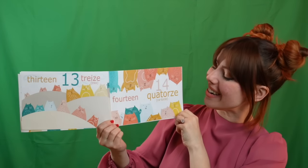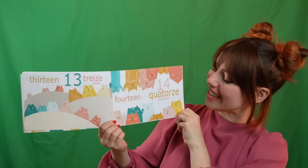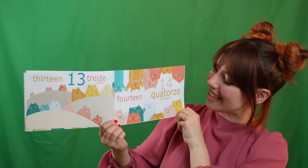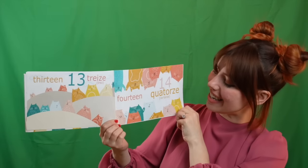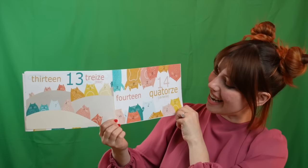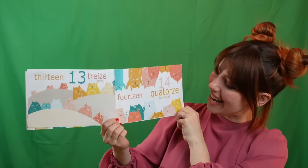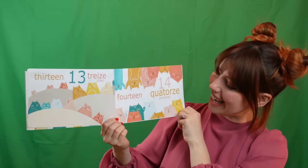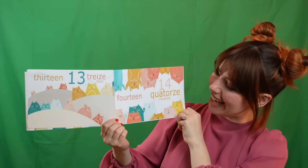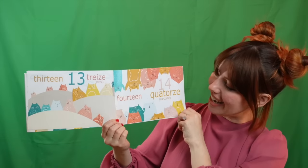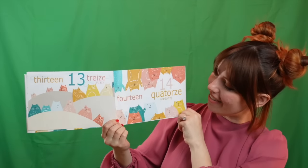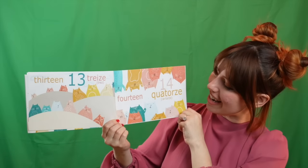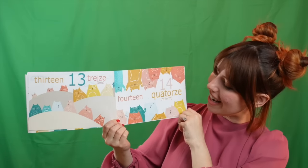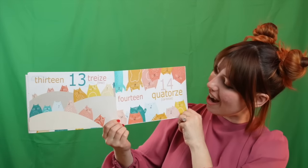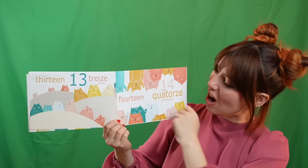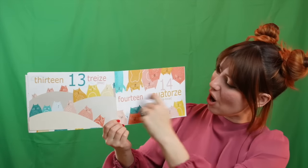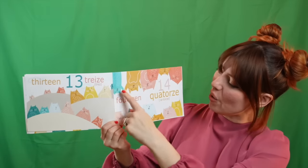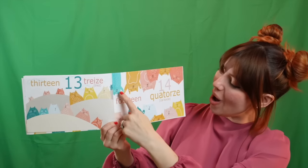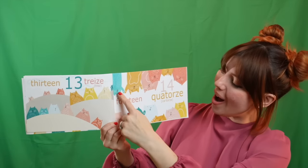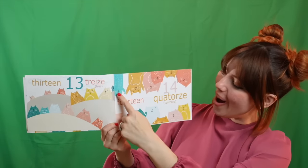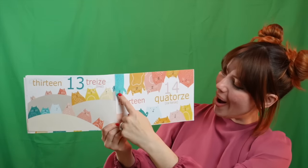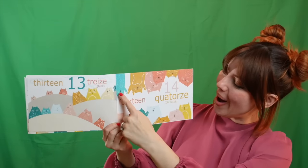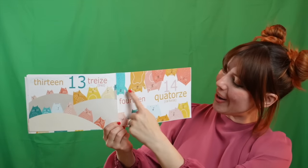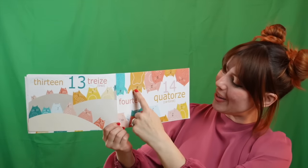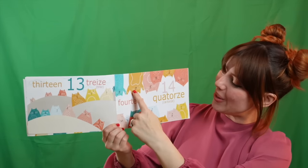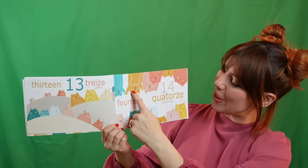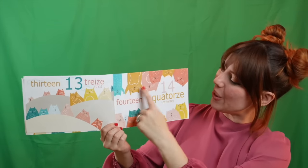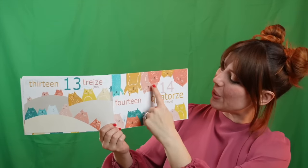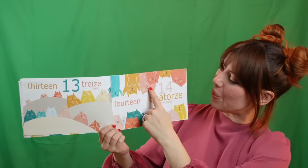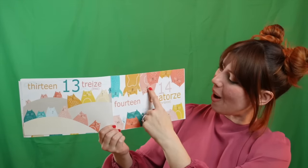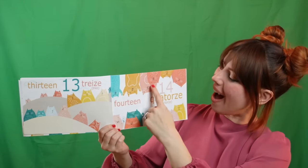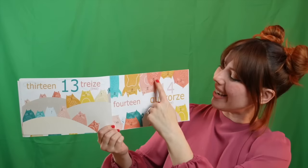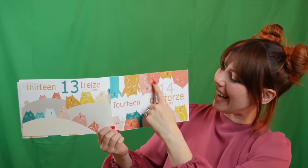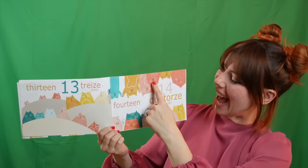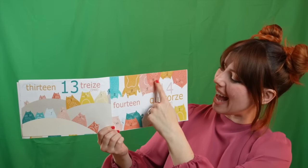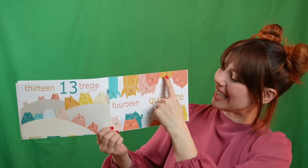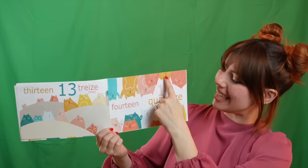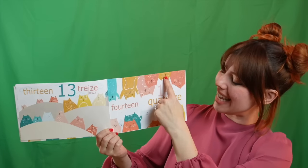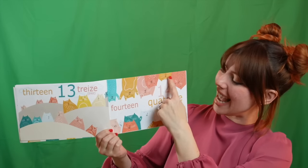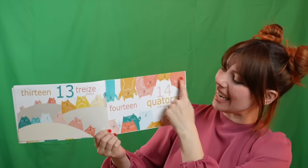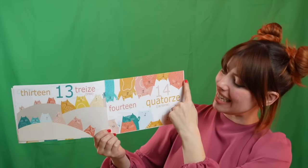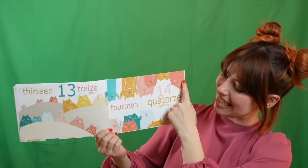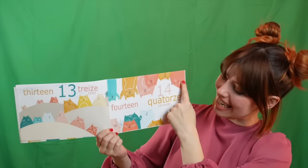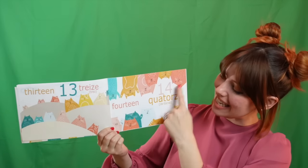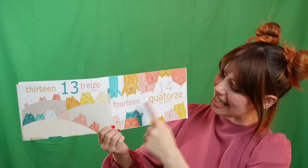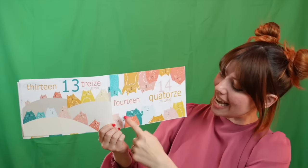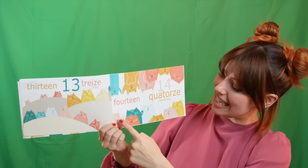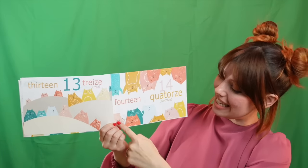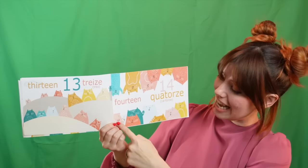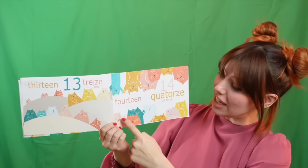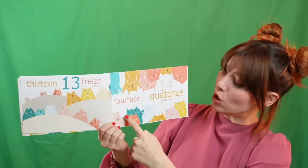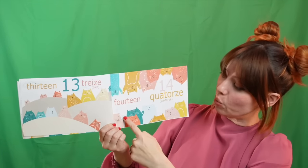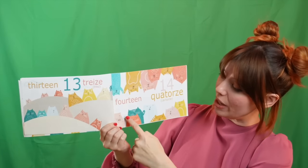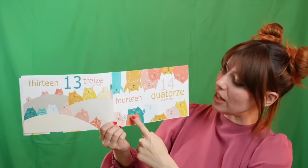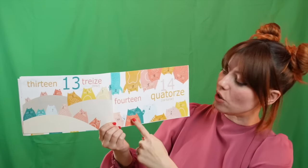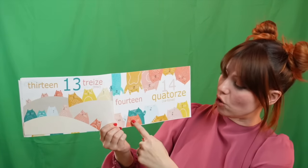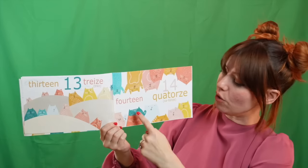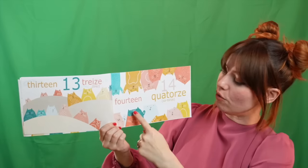Quatorze. Here we go. Un, deux, trois, quatre, cinq, six, sept, huit, neuf,